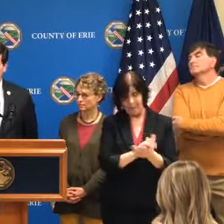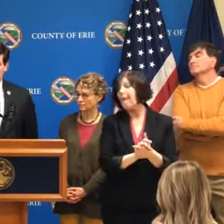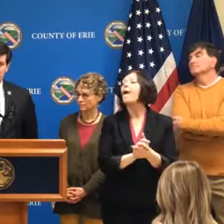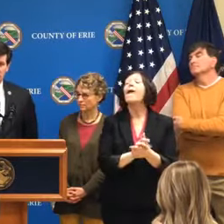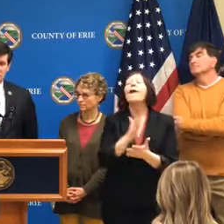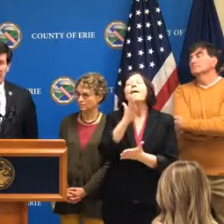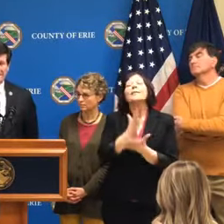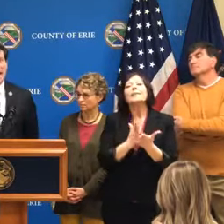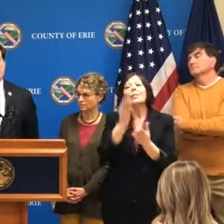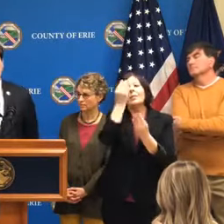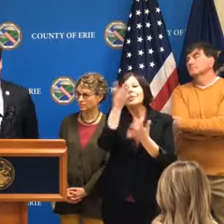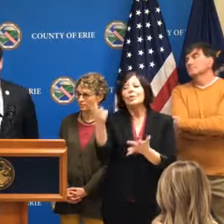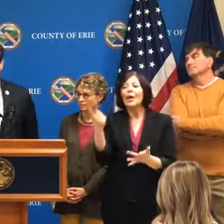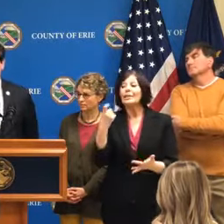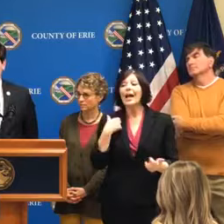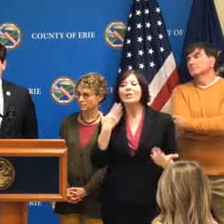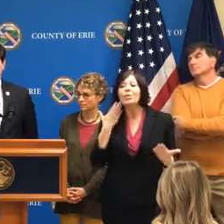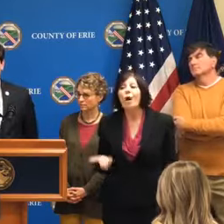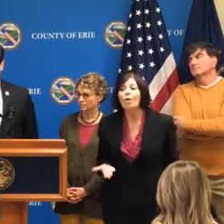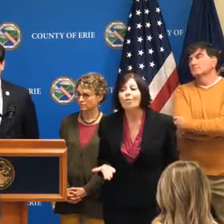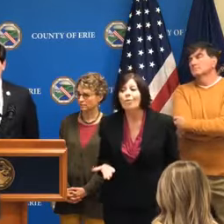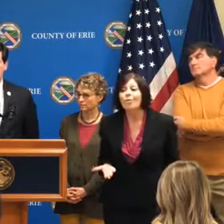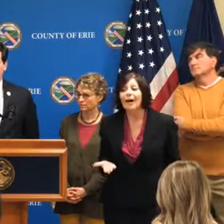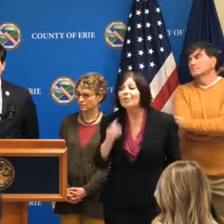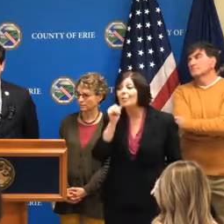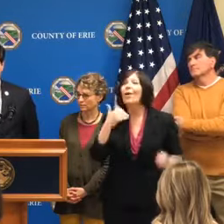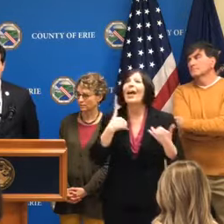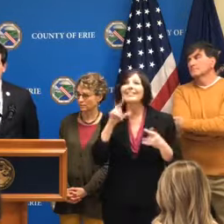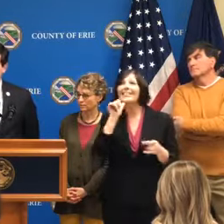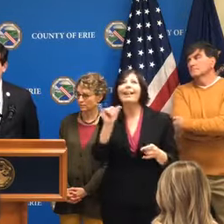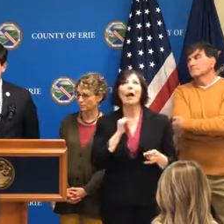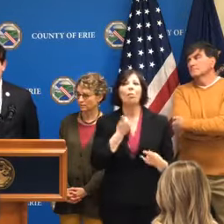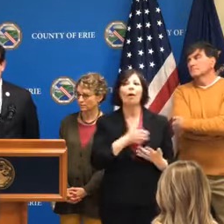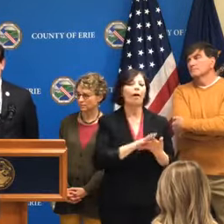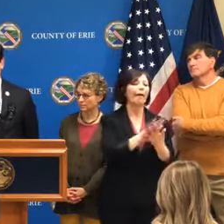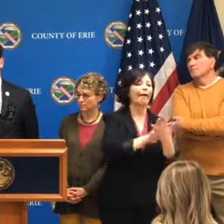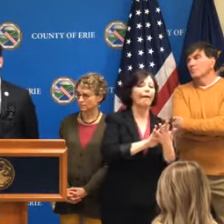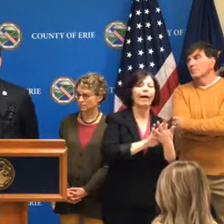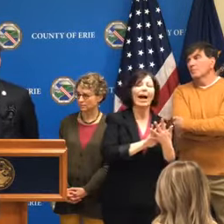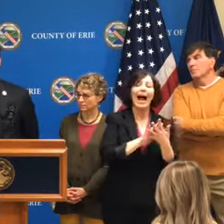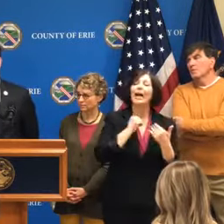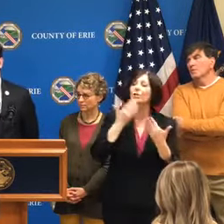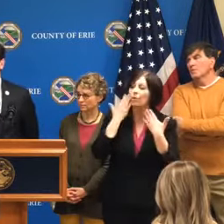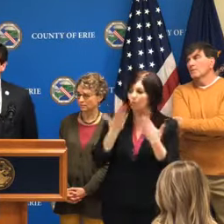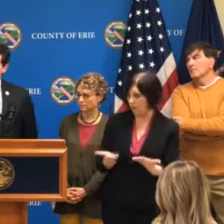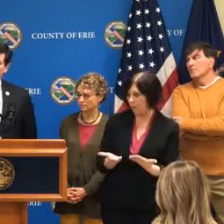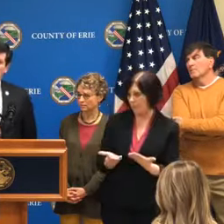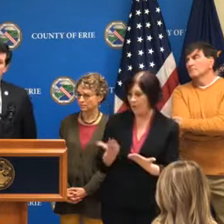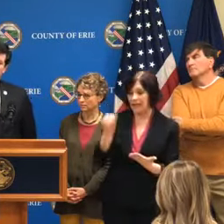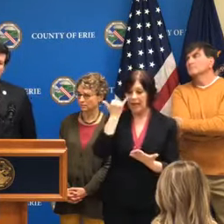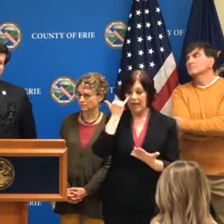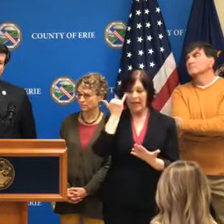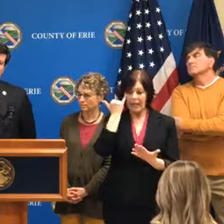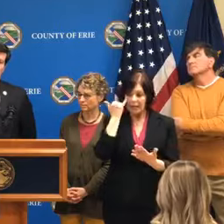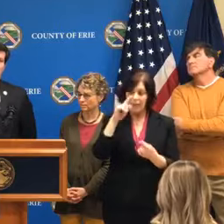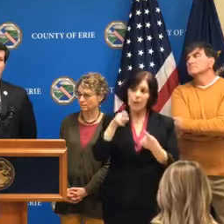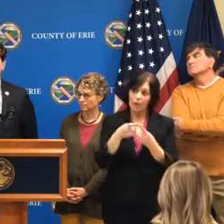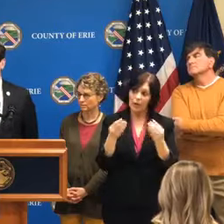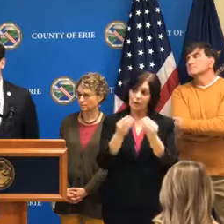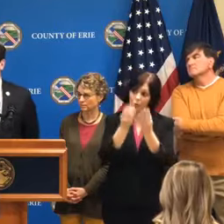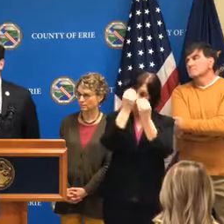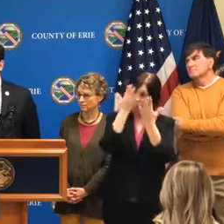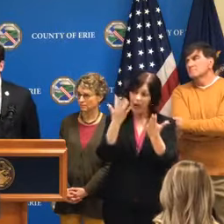Some of the information you asked, I don't know, Steve. So it's not like I'm hiding something. I don't know all that information. If there's more information that we can provide,